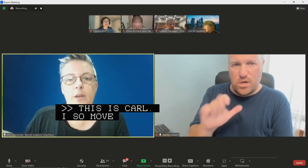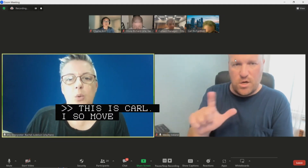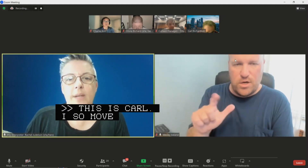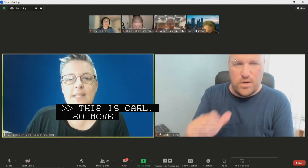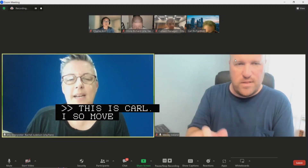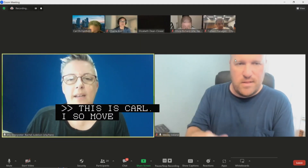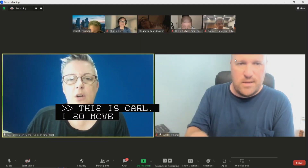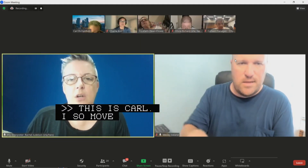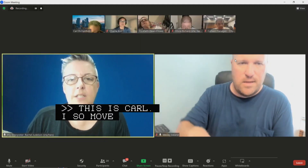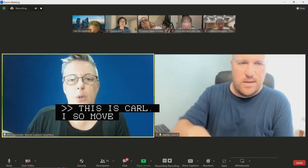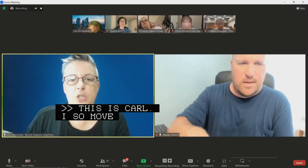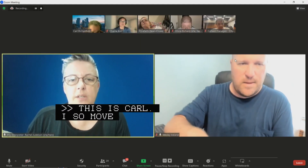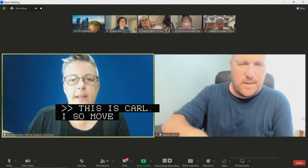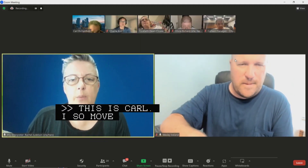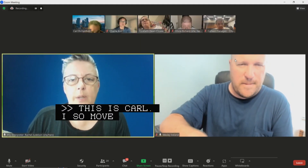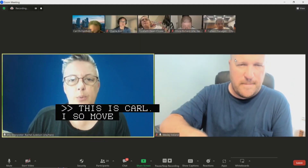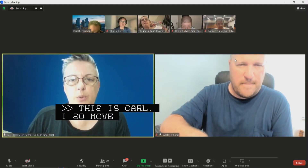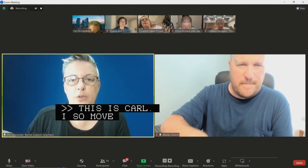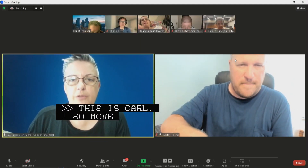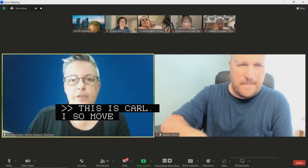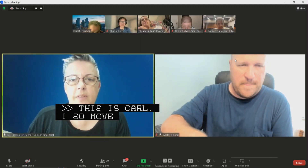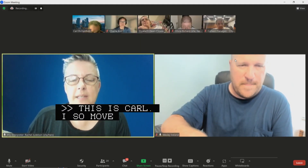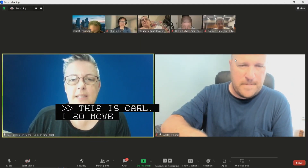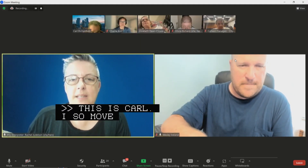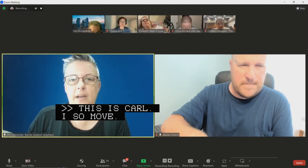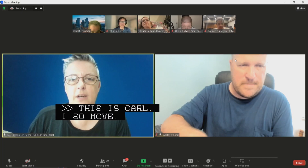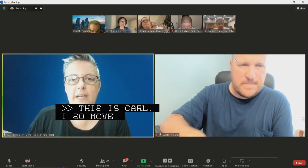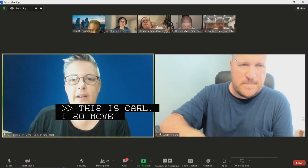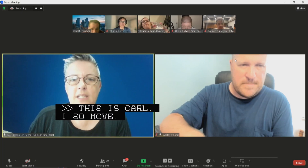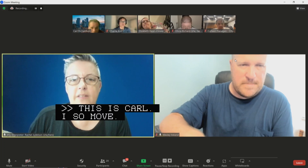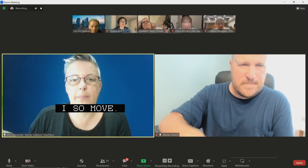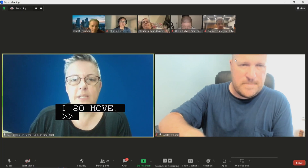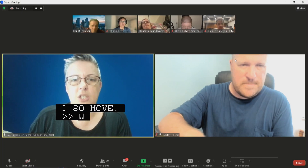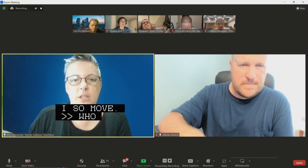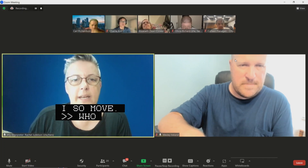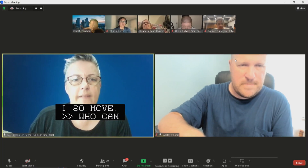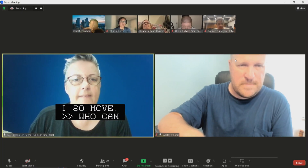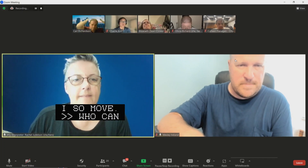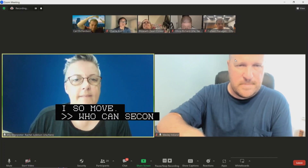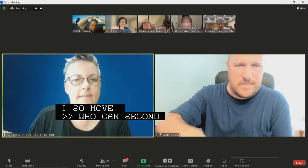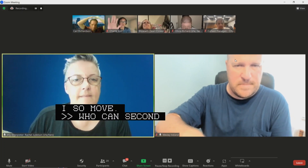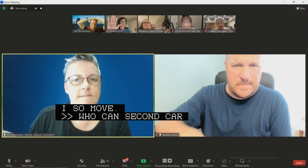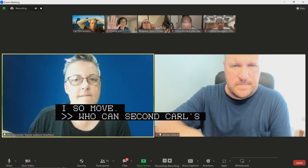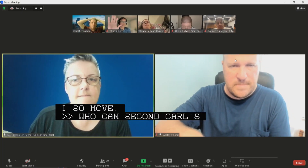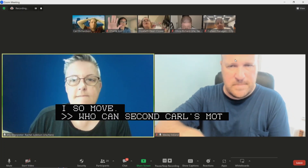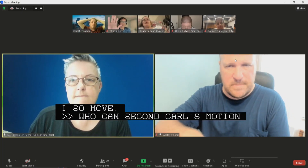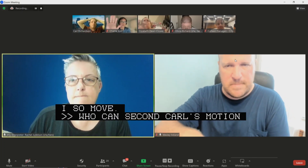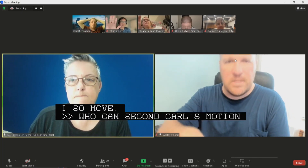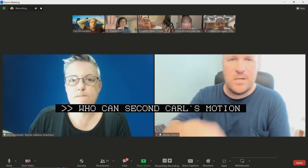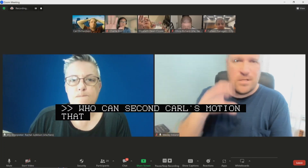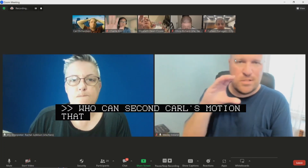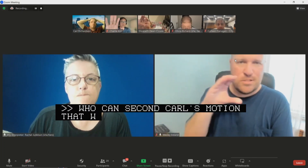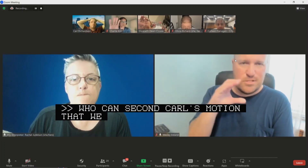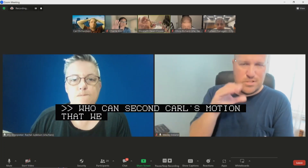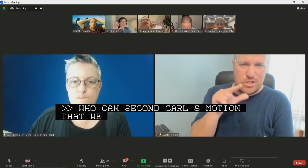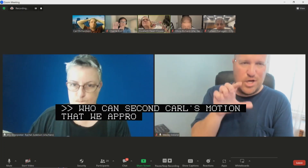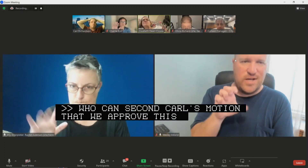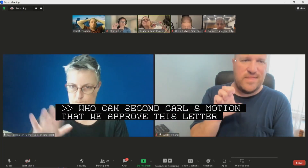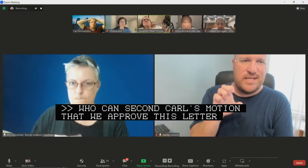Okay, then who can second Carl's motion that we approve this letter in advance of that potential edit? I'll